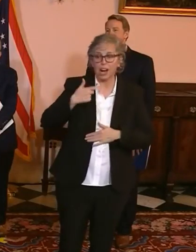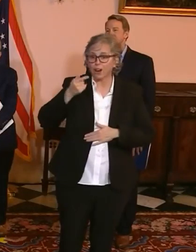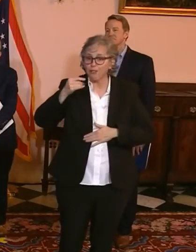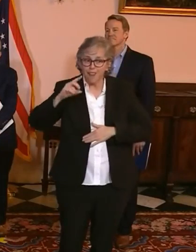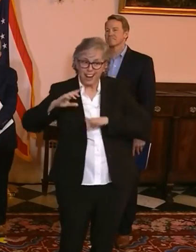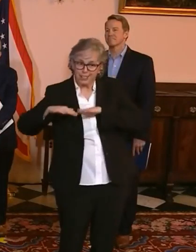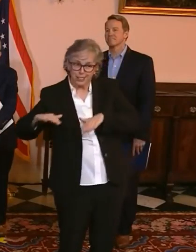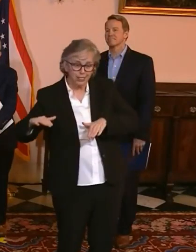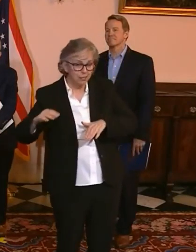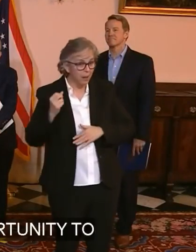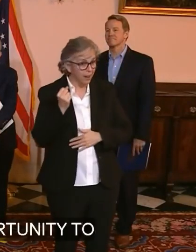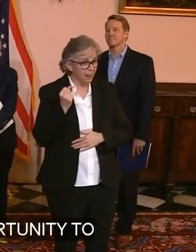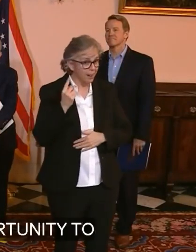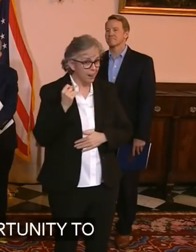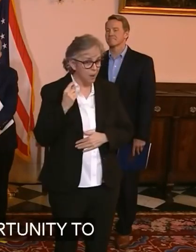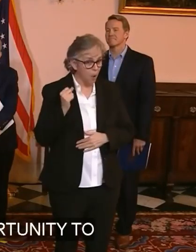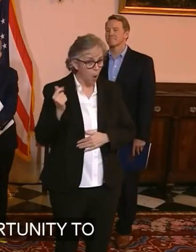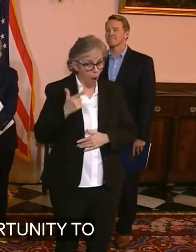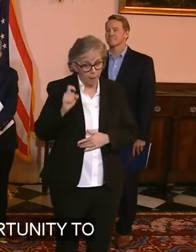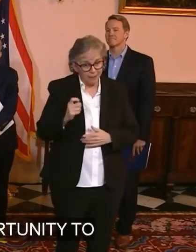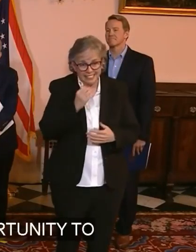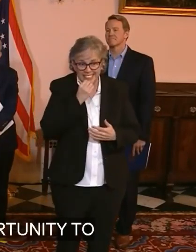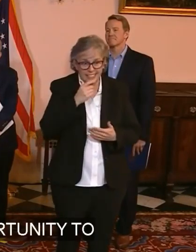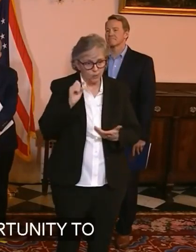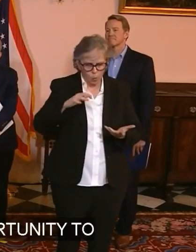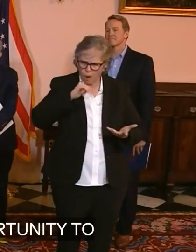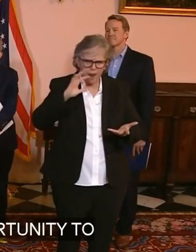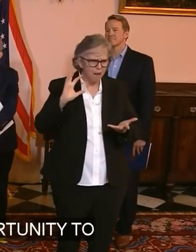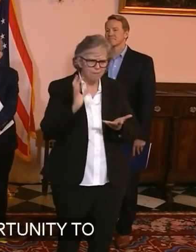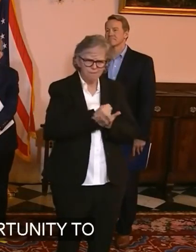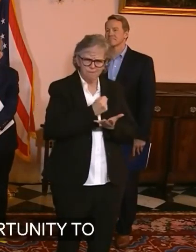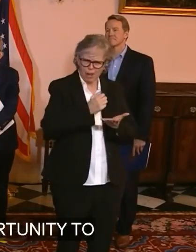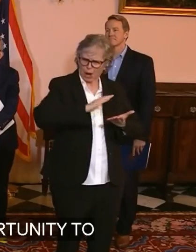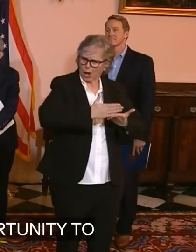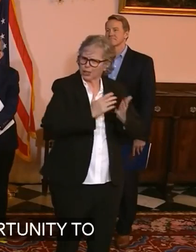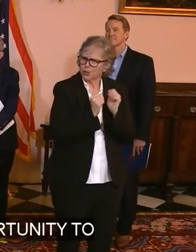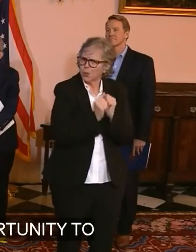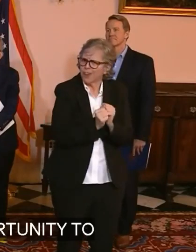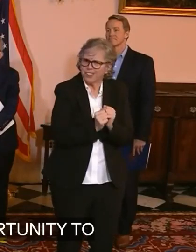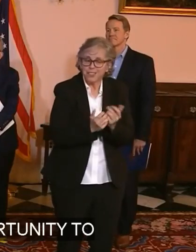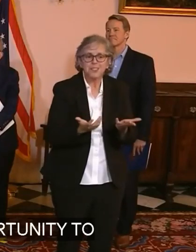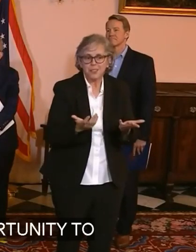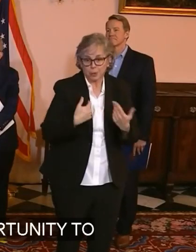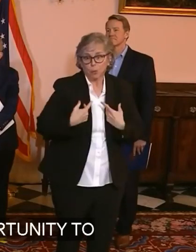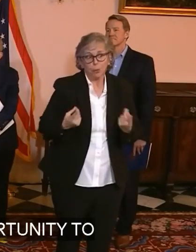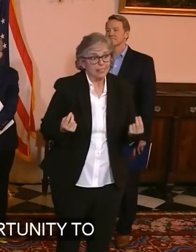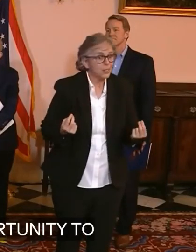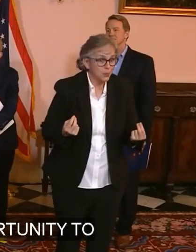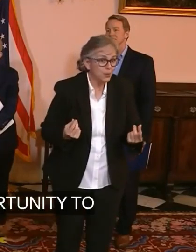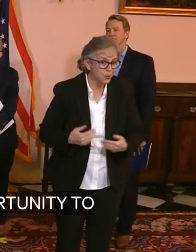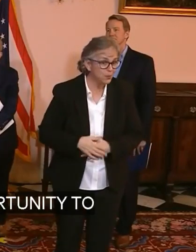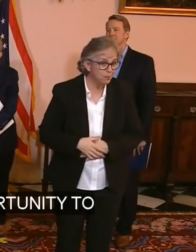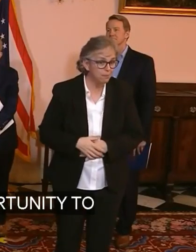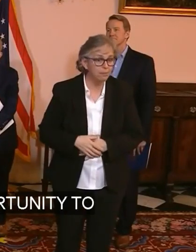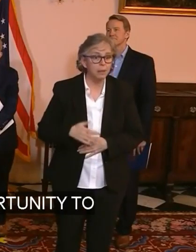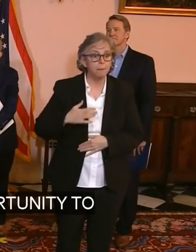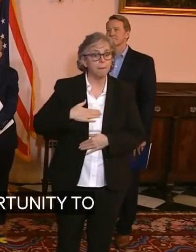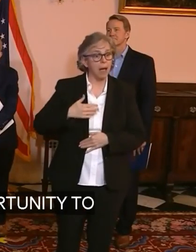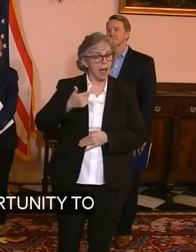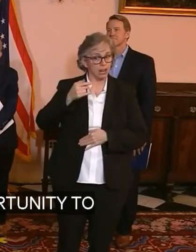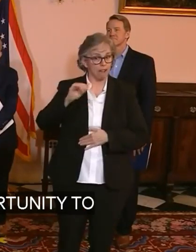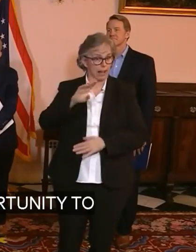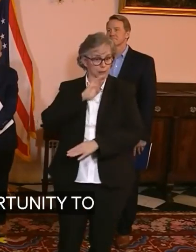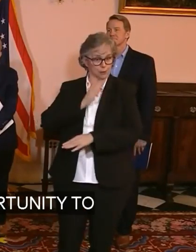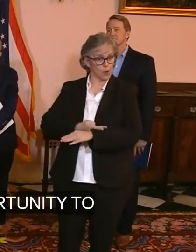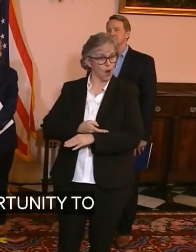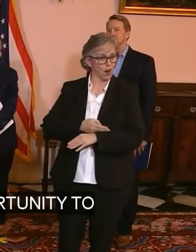To cook with your kids. My granddaughter Jean helped me make some Play-Doh for